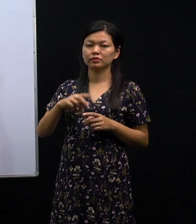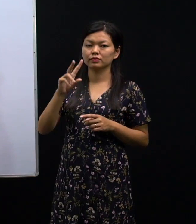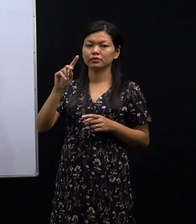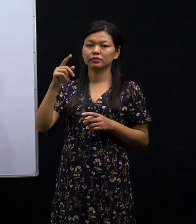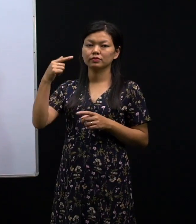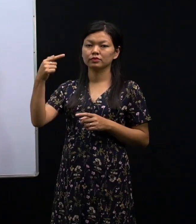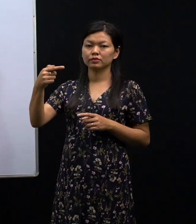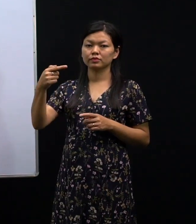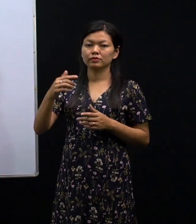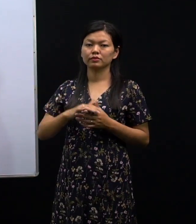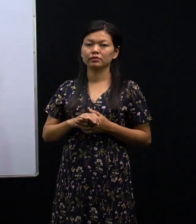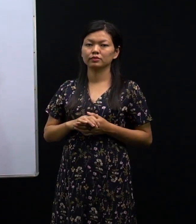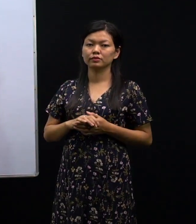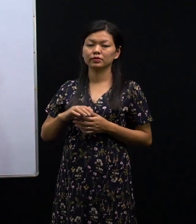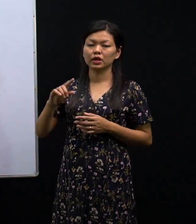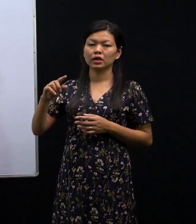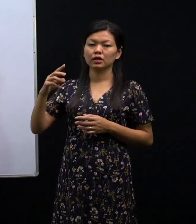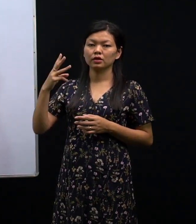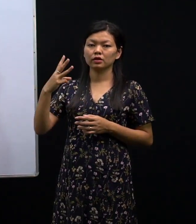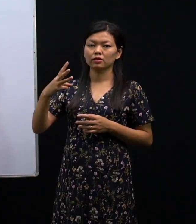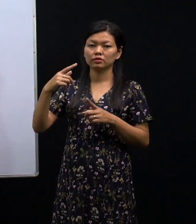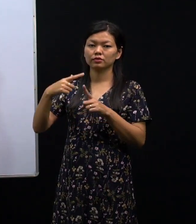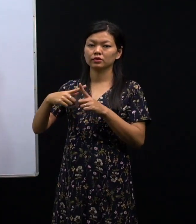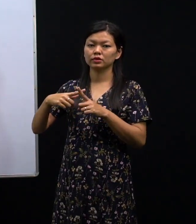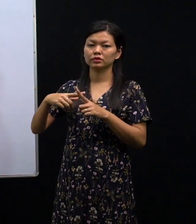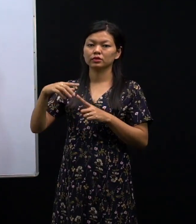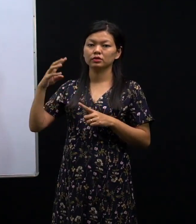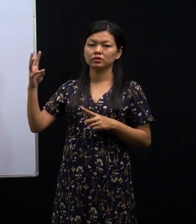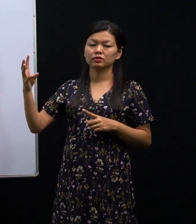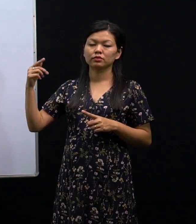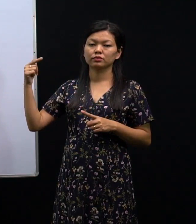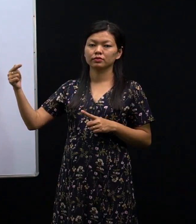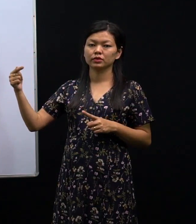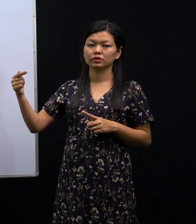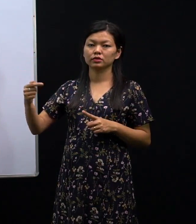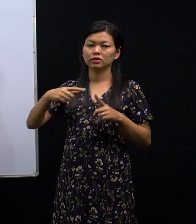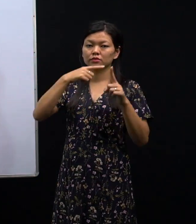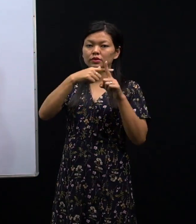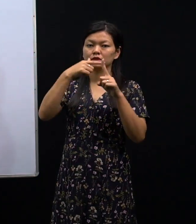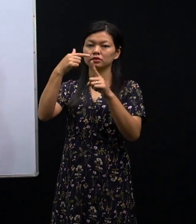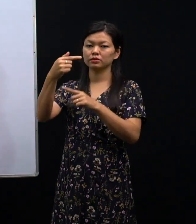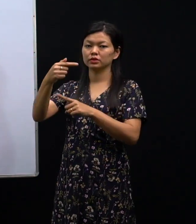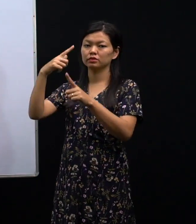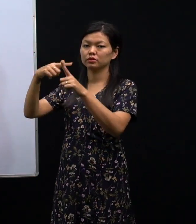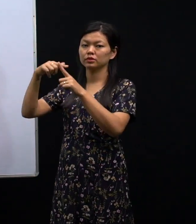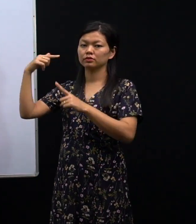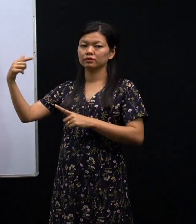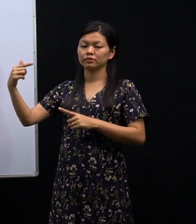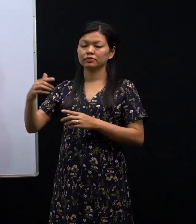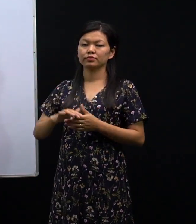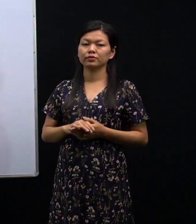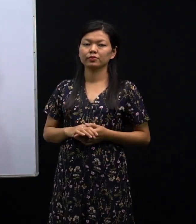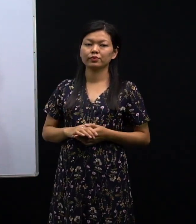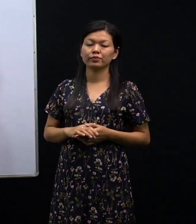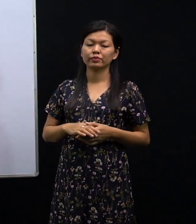is minus. Third one is plus, second one is minus. Because minus under square is